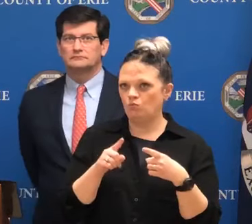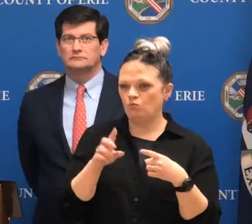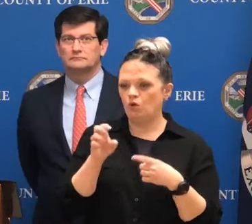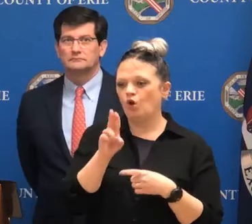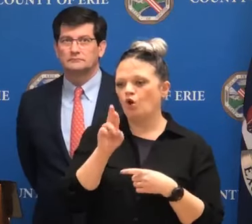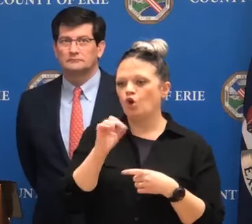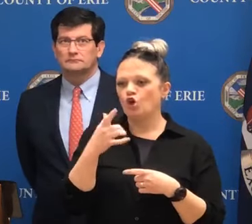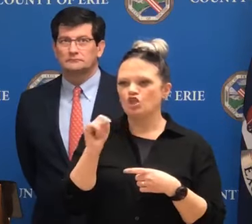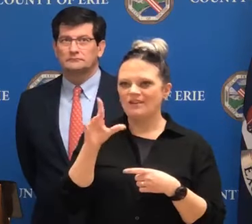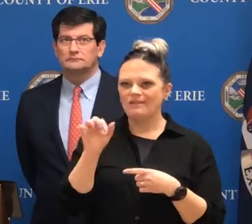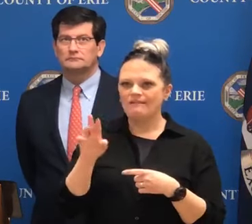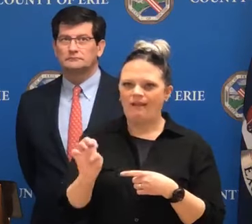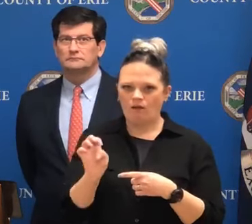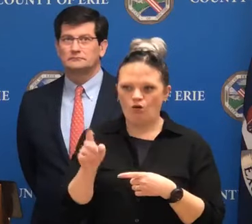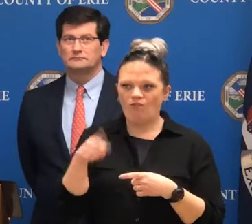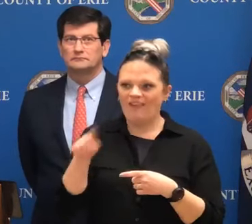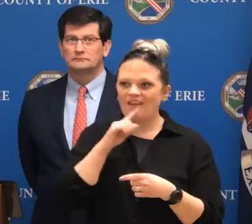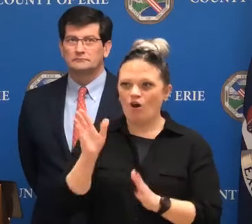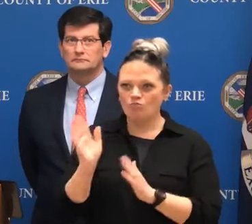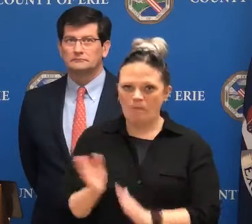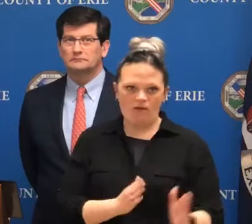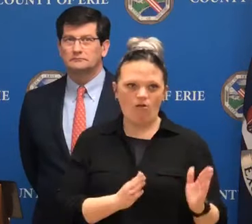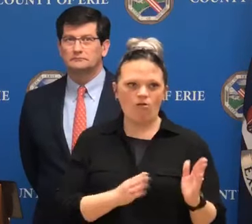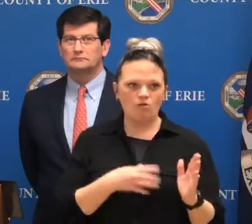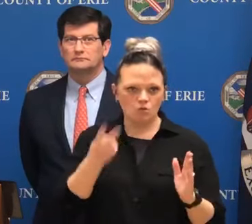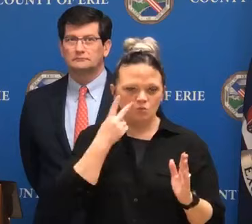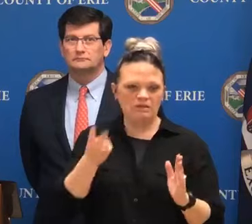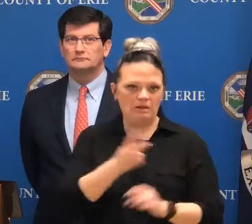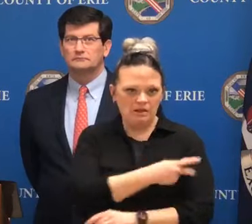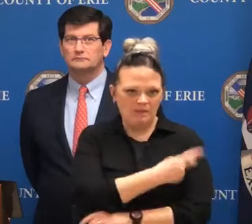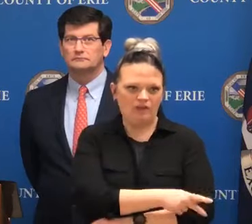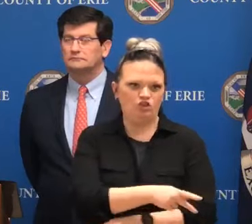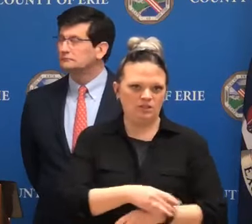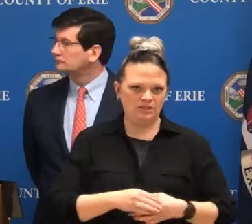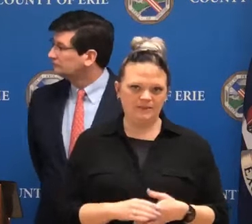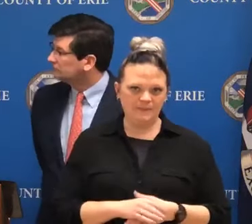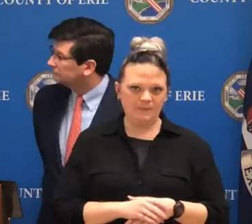go to an urgent care center. They are all prepared to see these patients.